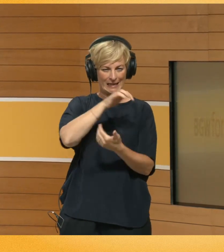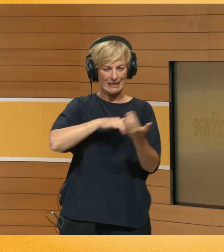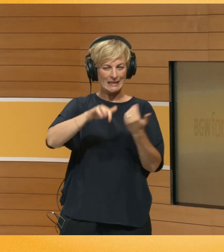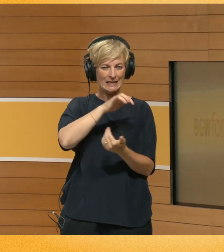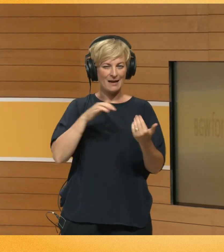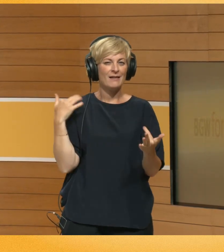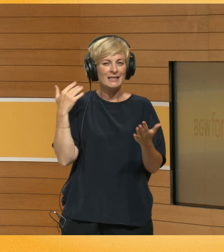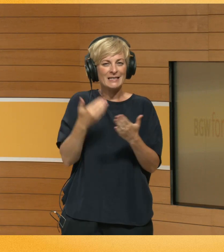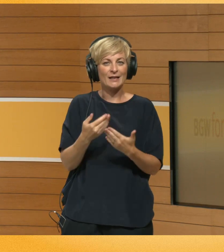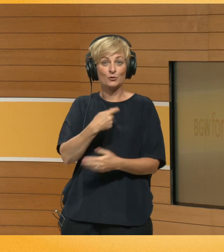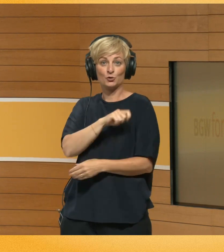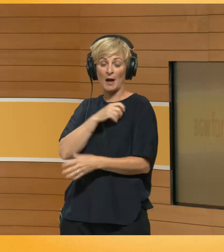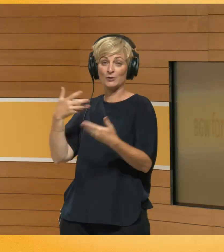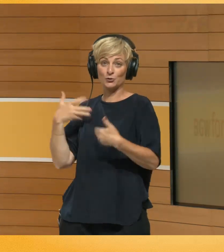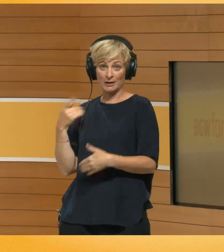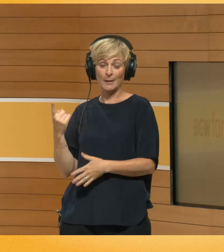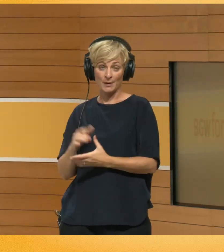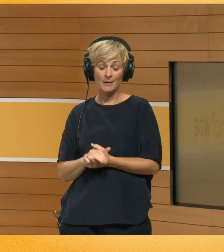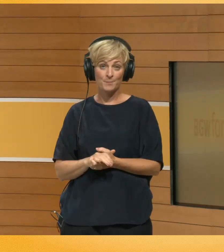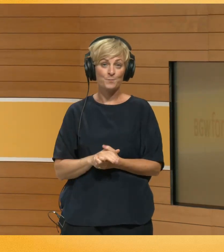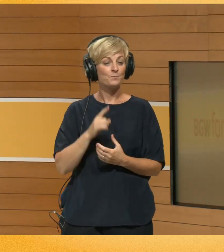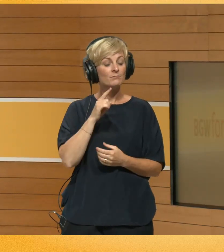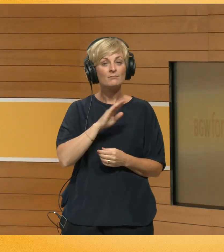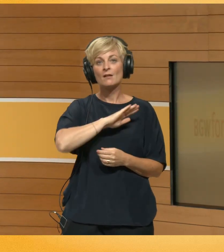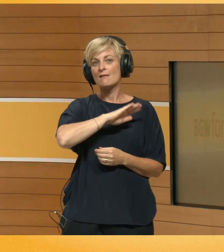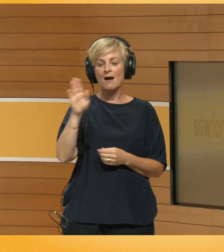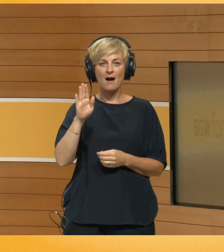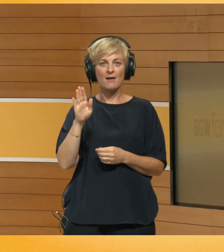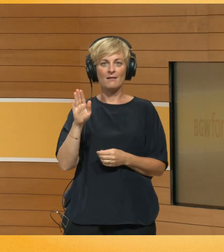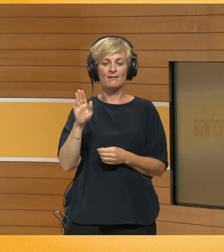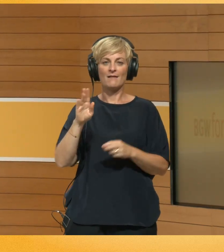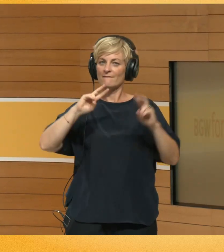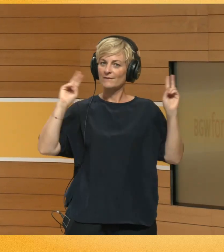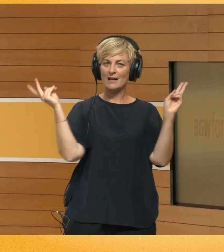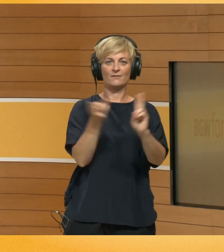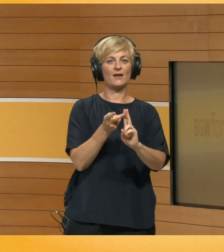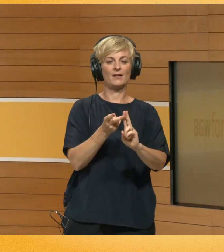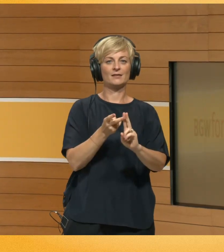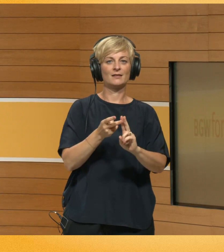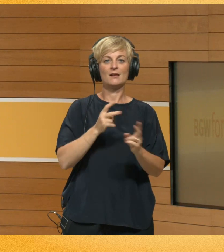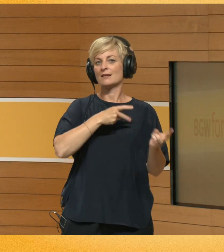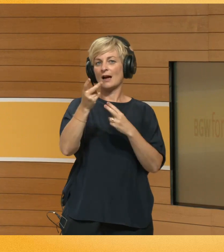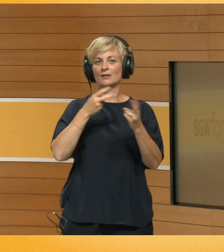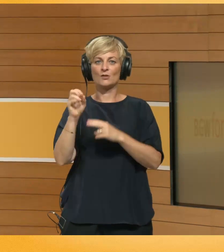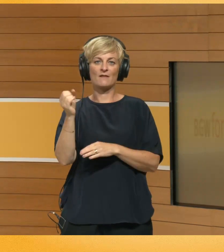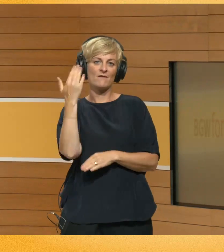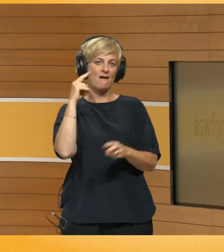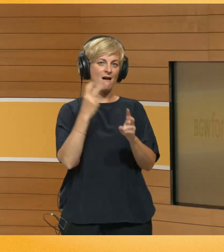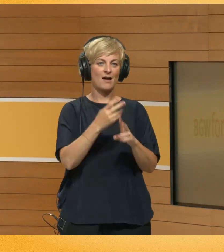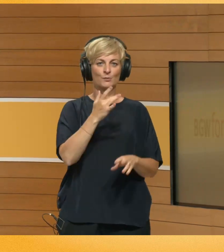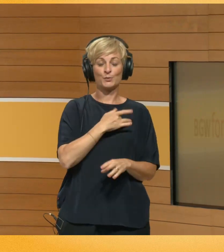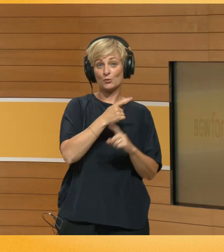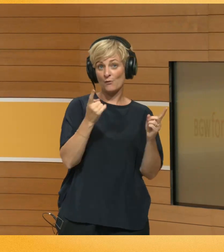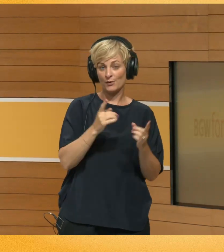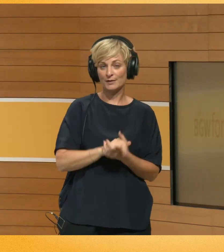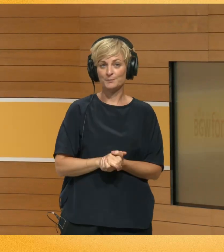world very hard. So we want to take a step back now, seeing that we've gone through the worst